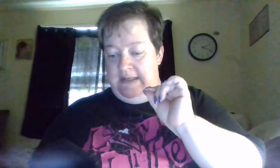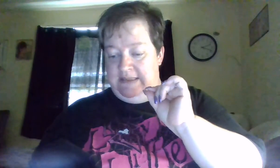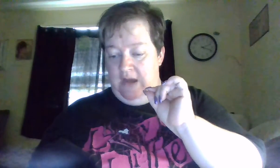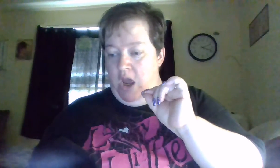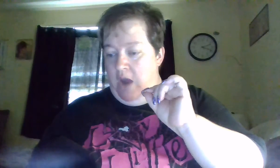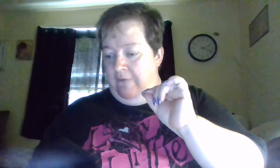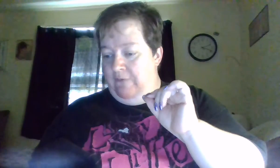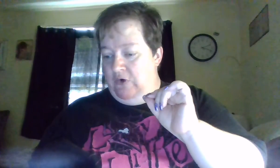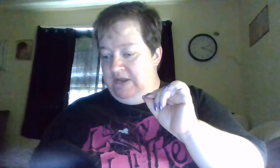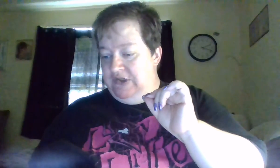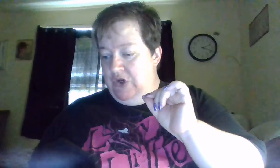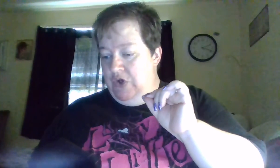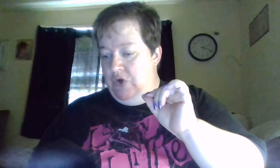this